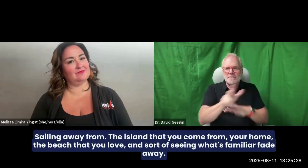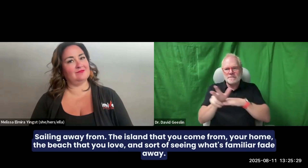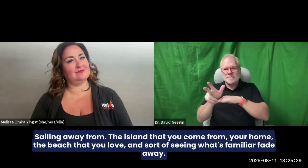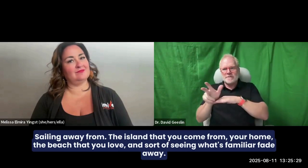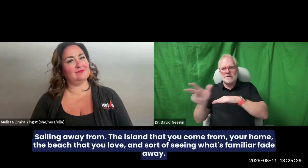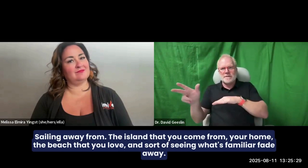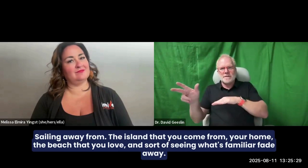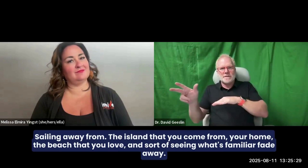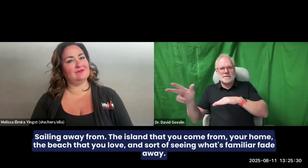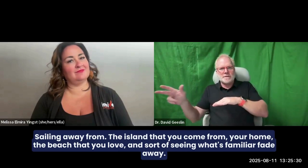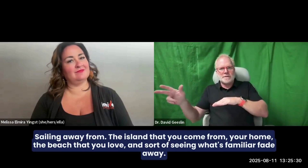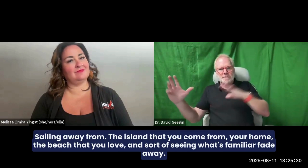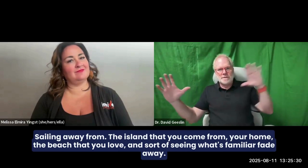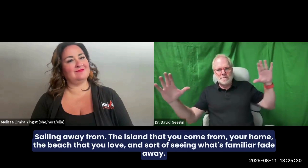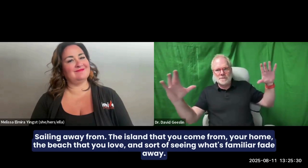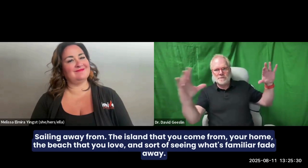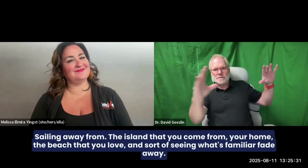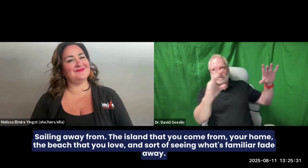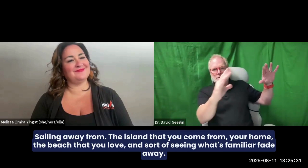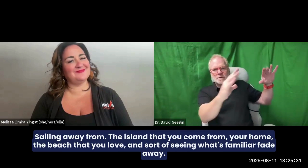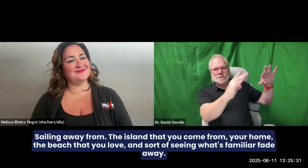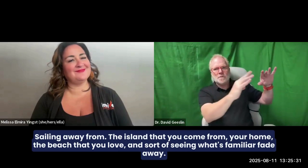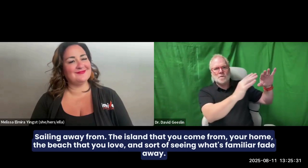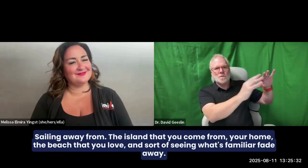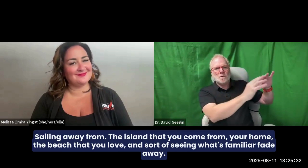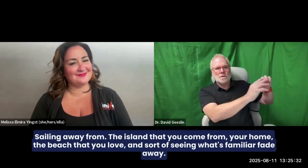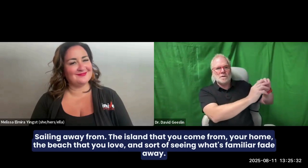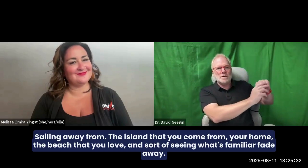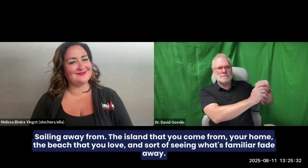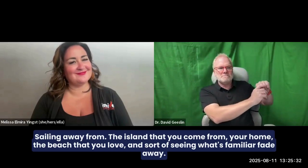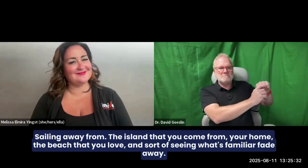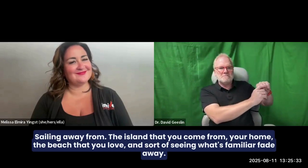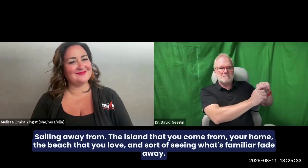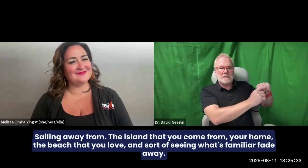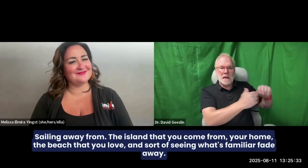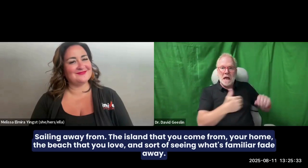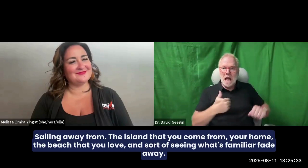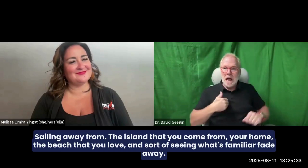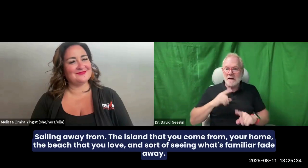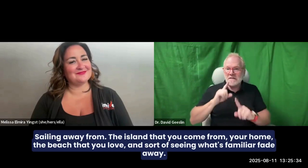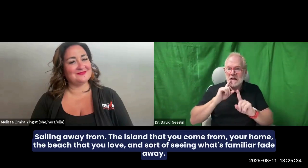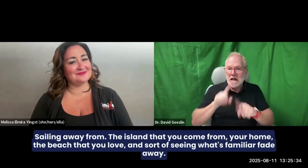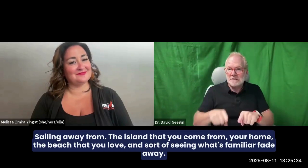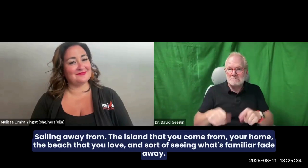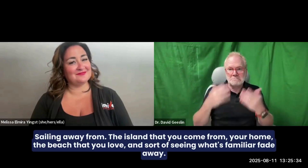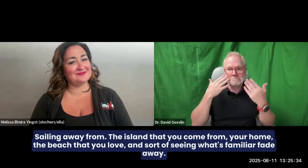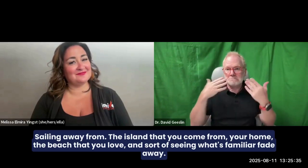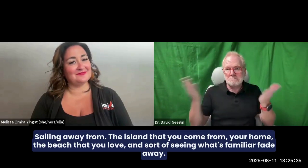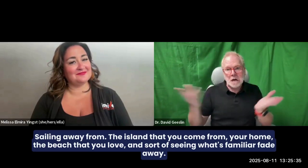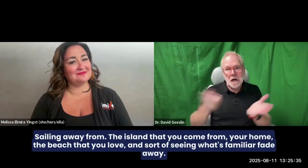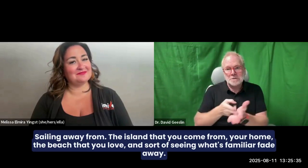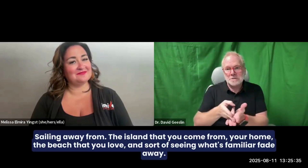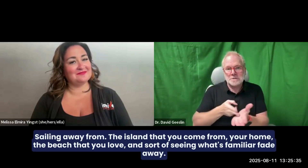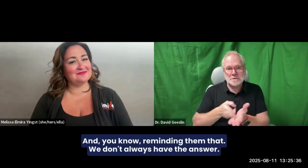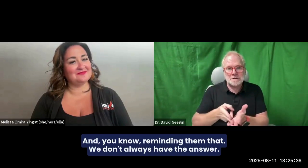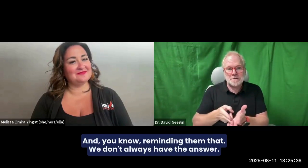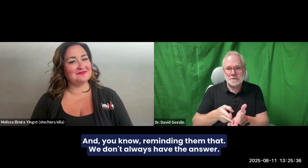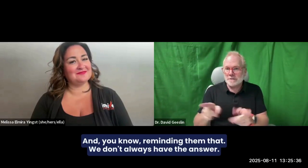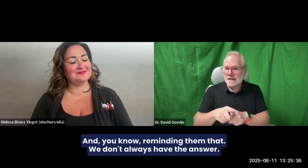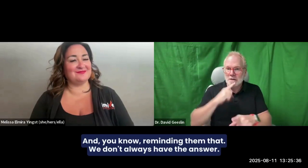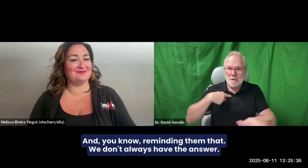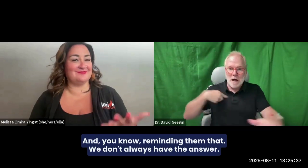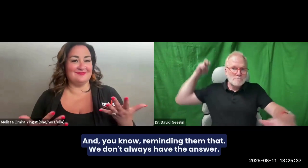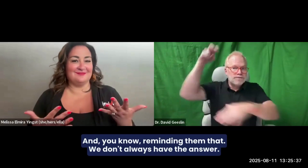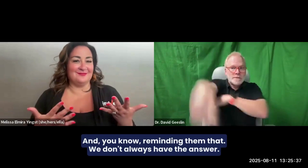from the island that you come from, your home, the beach that you love, and sort of seeing what's familiar fade away.